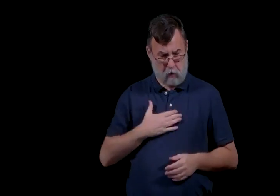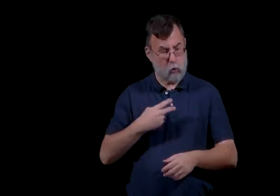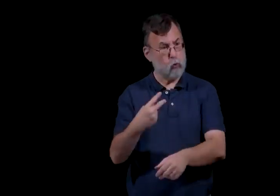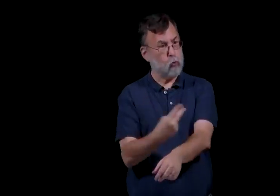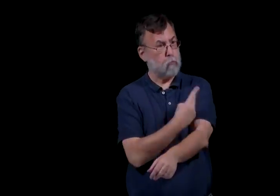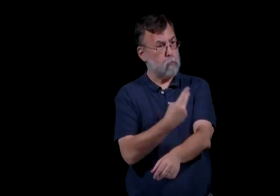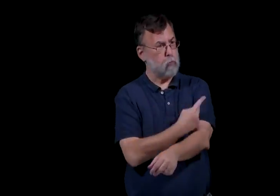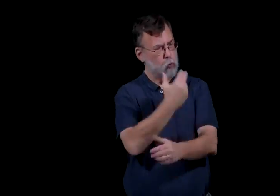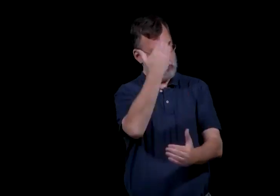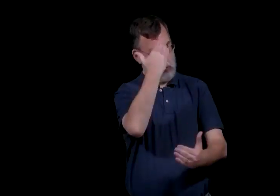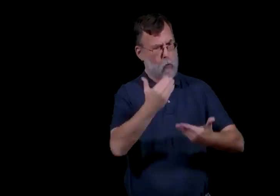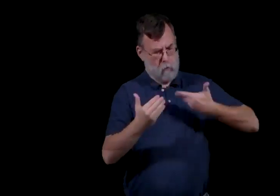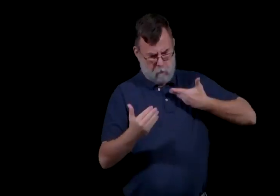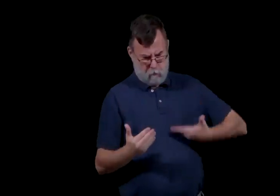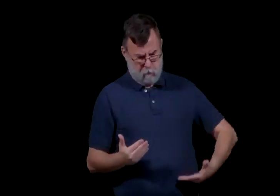And my sheep know me